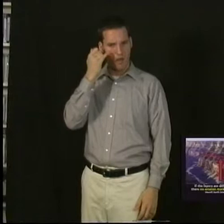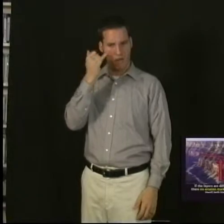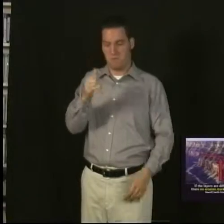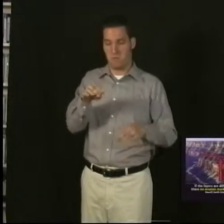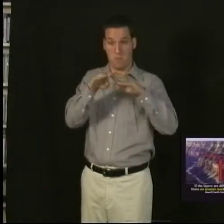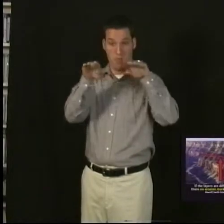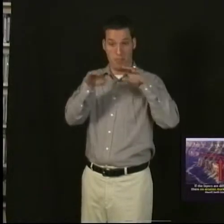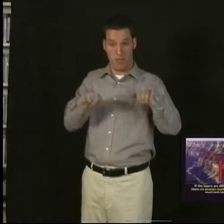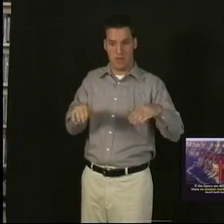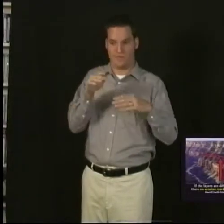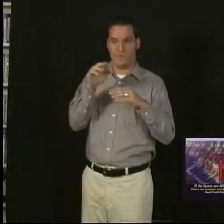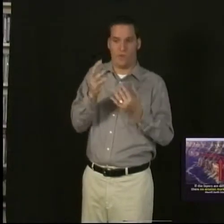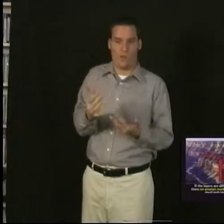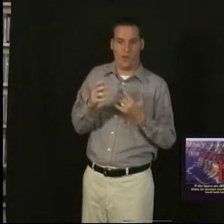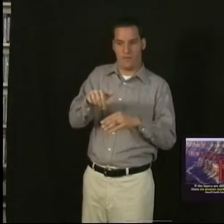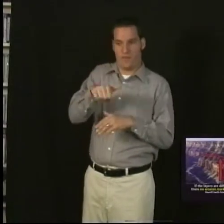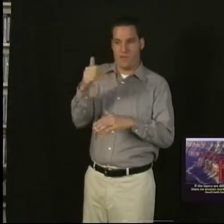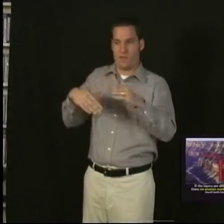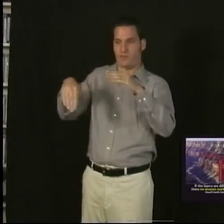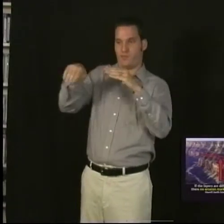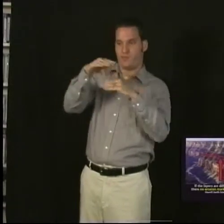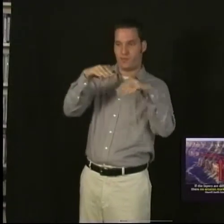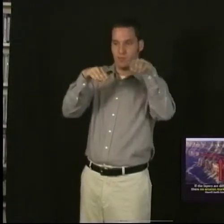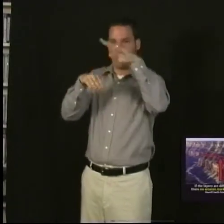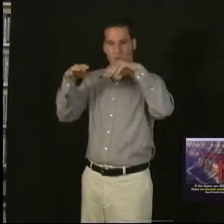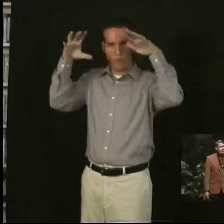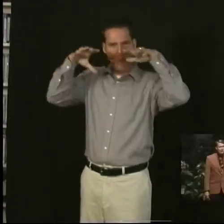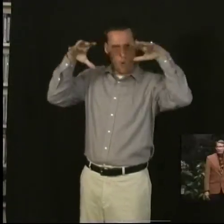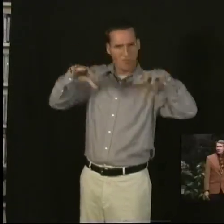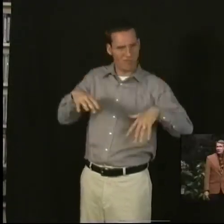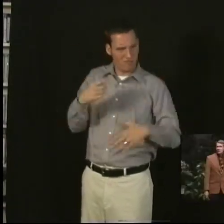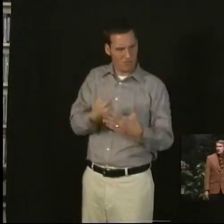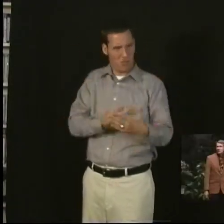sat there waiting for the next one to come on top, it'd rain once in a while in 10 million years?